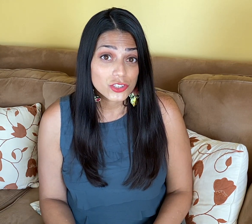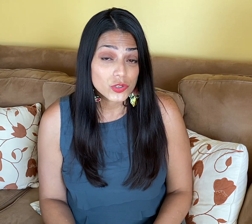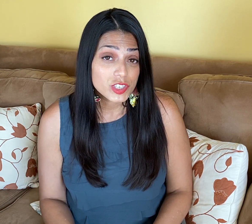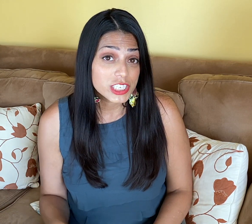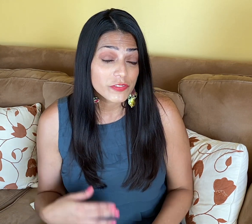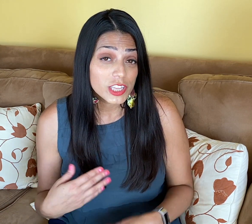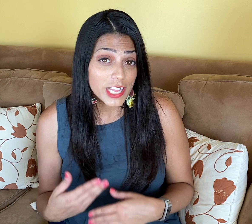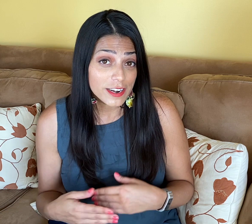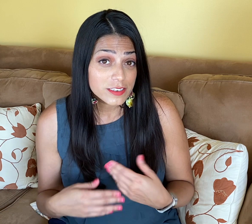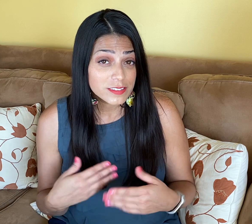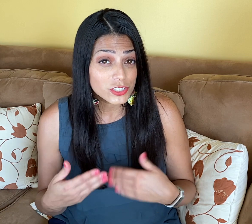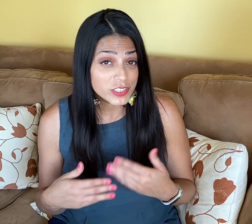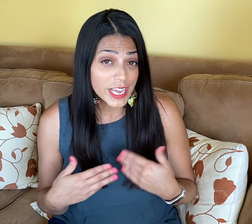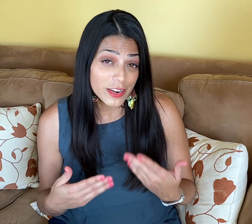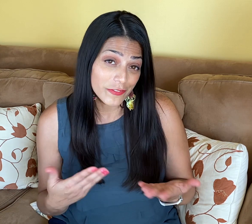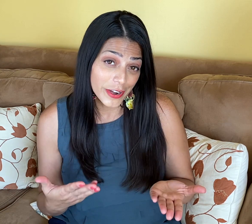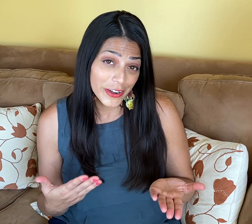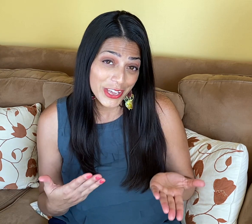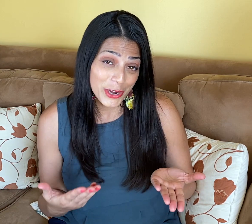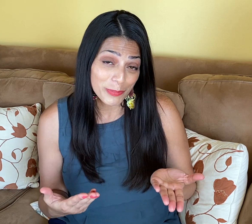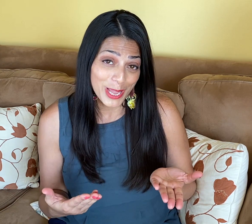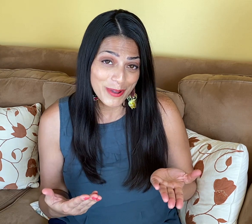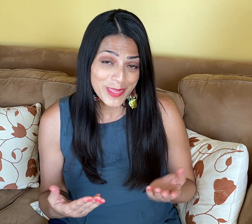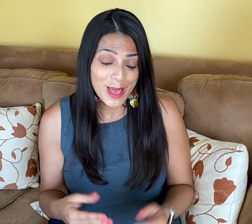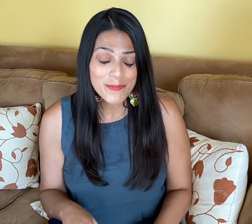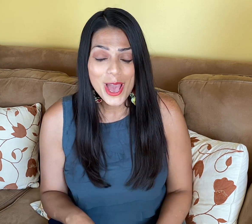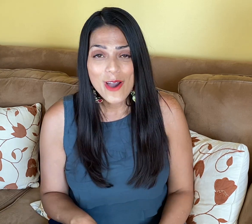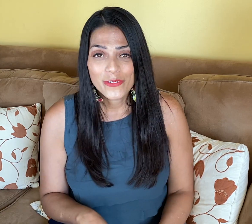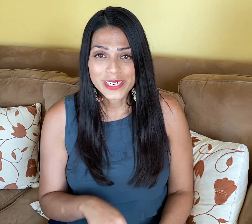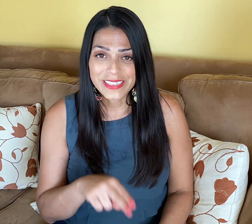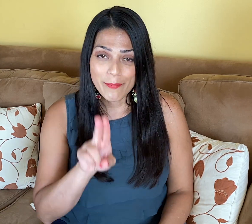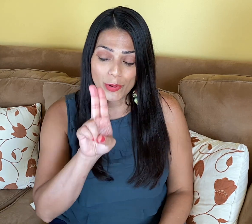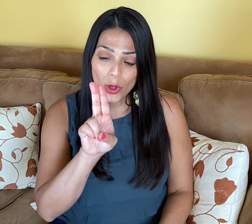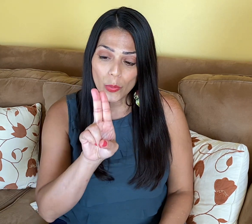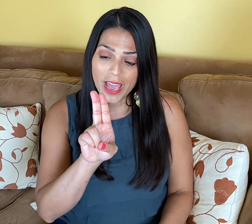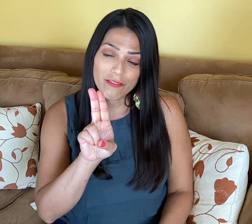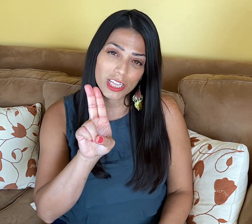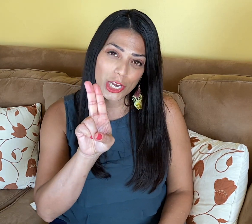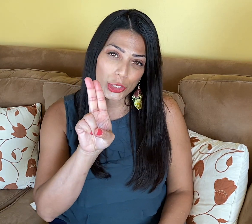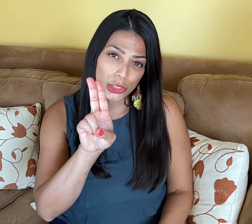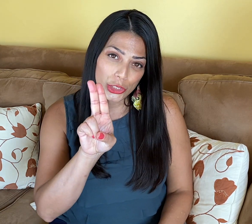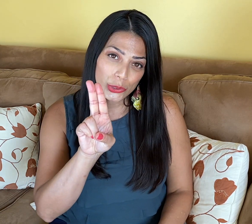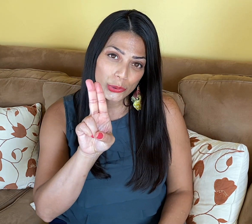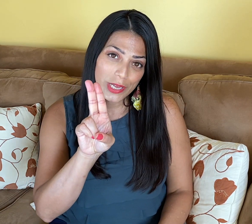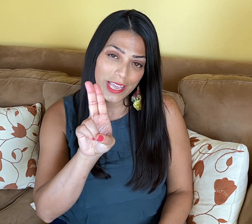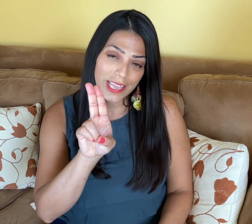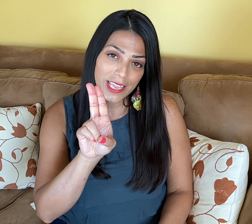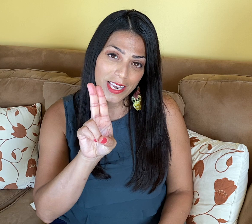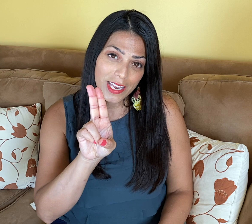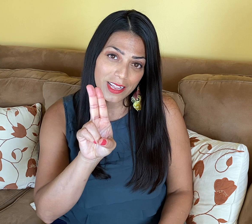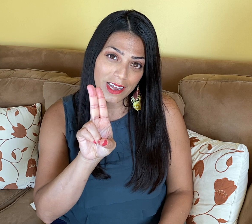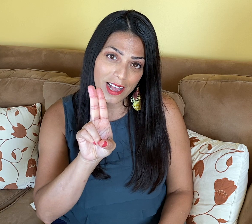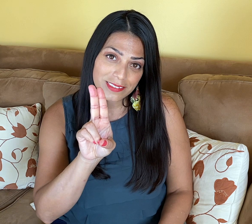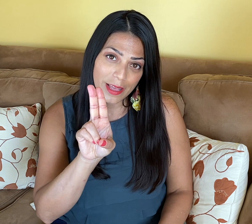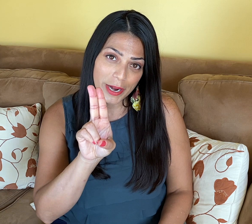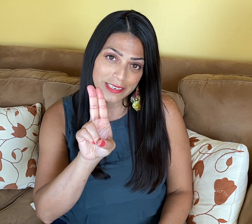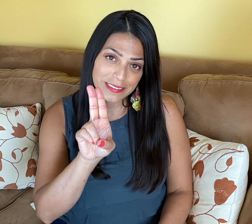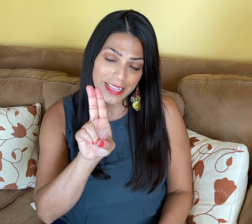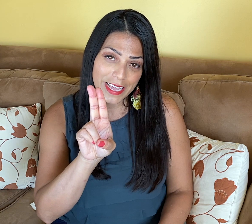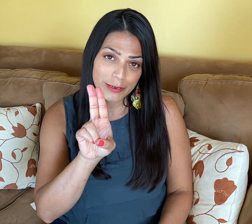using different letters and just kind of varying your play with them. For example, we have the letter U in American Sign Language.